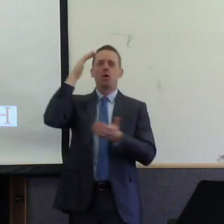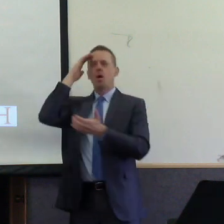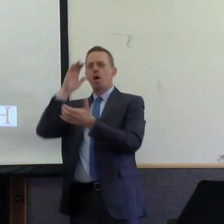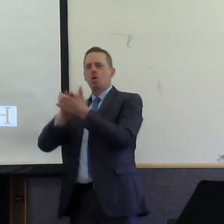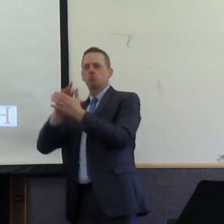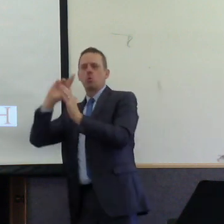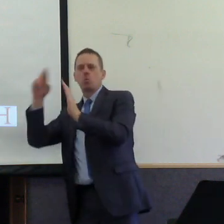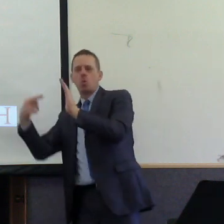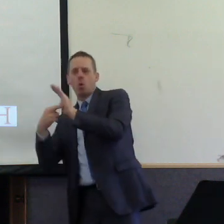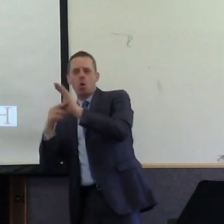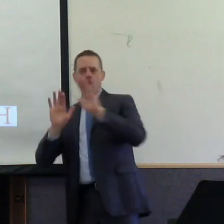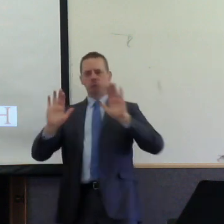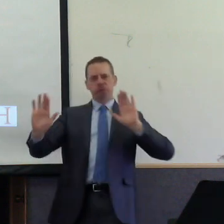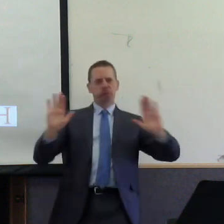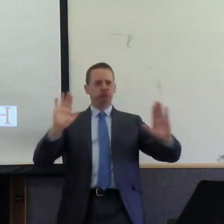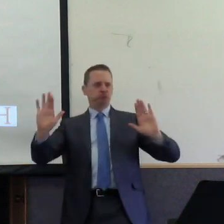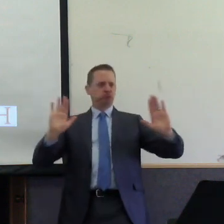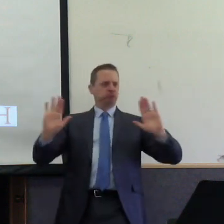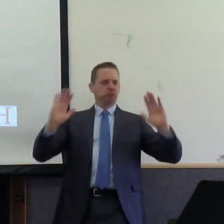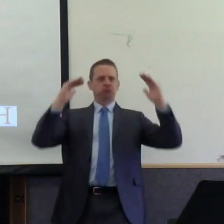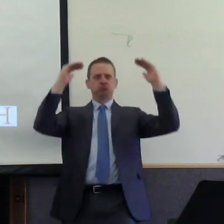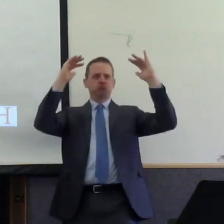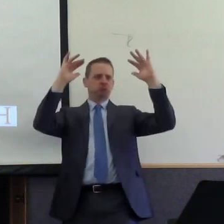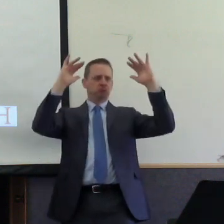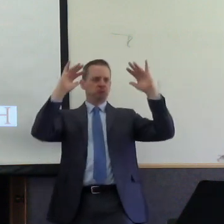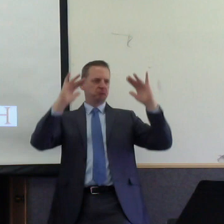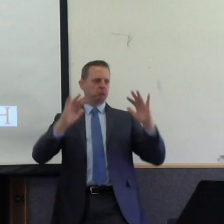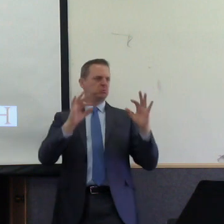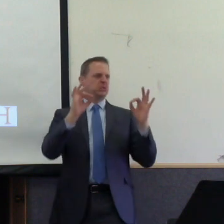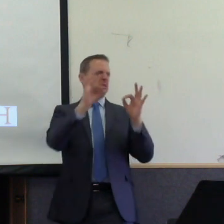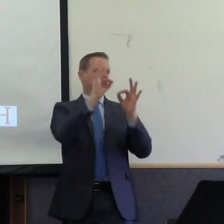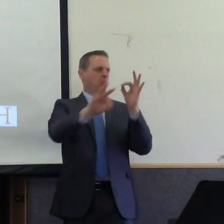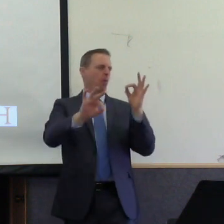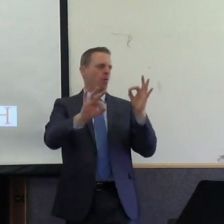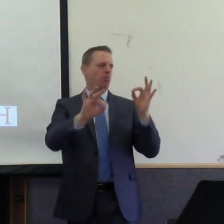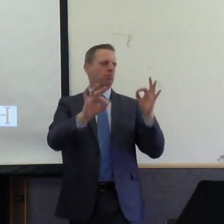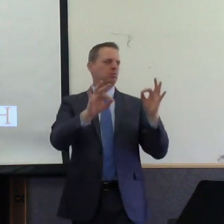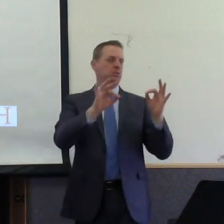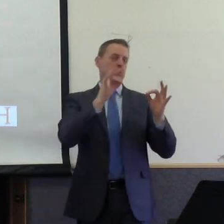And explain to the wife law and the husband law in the marriage.